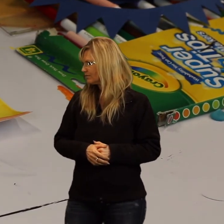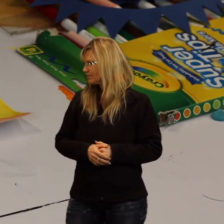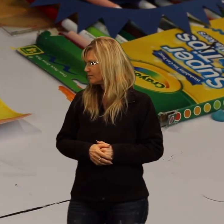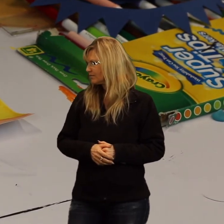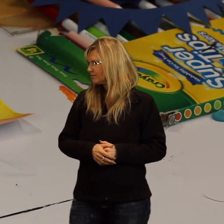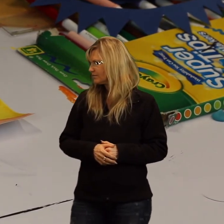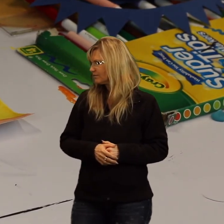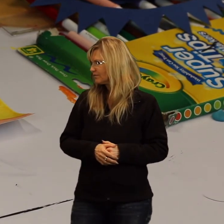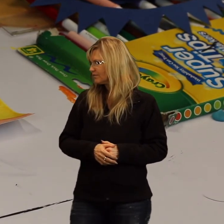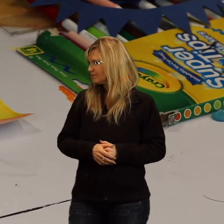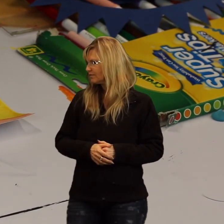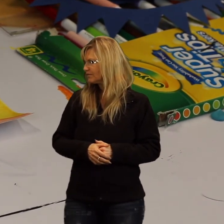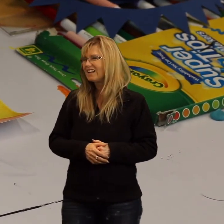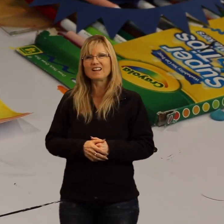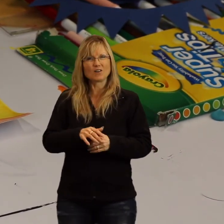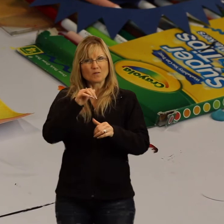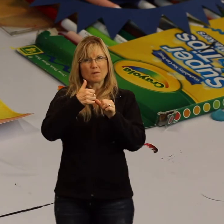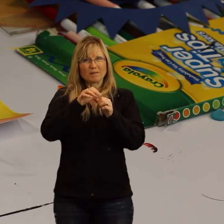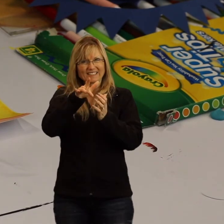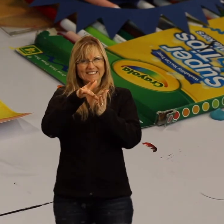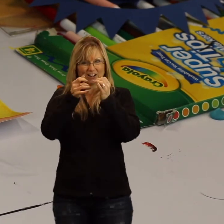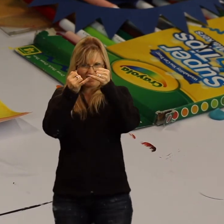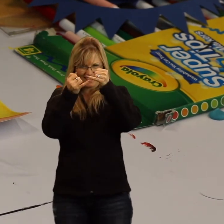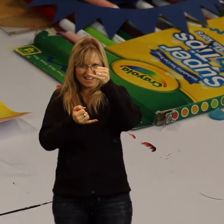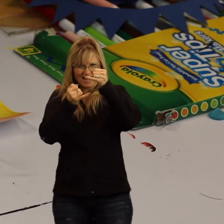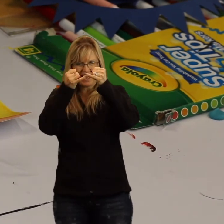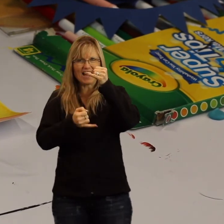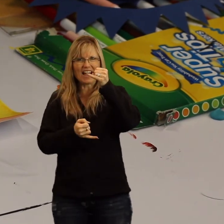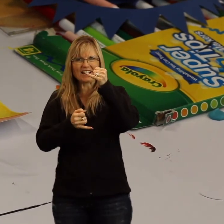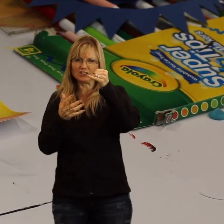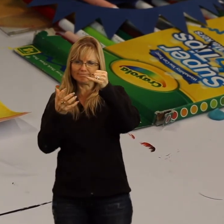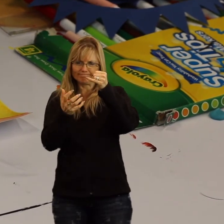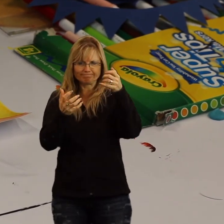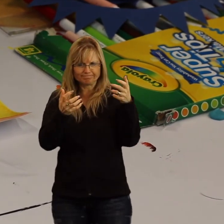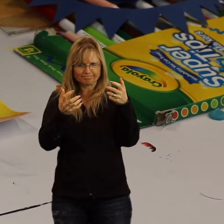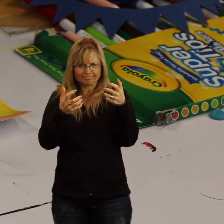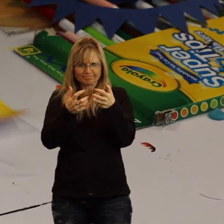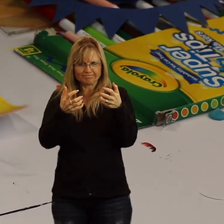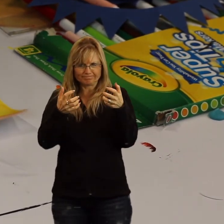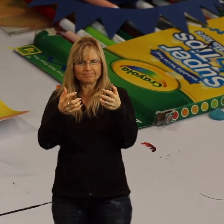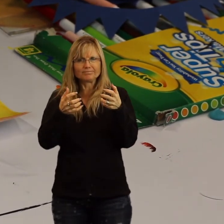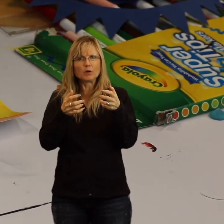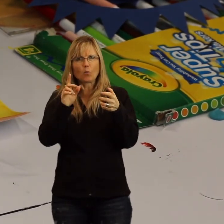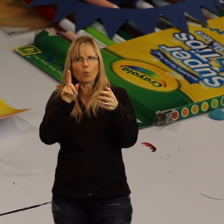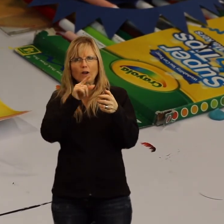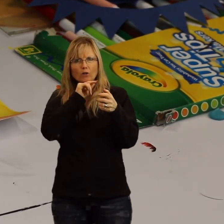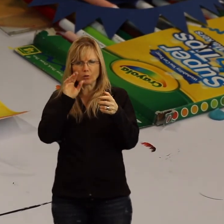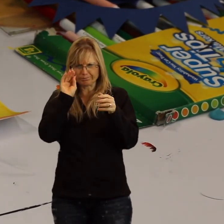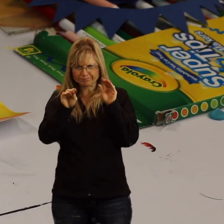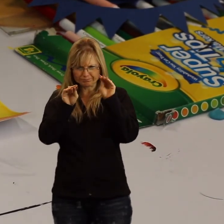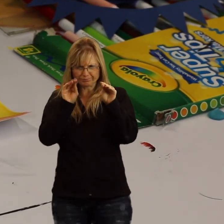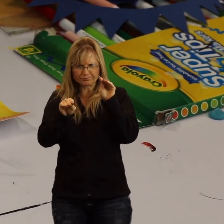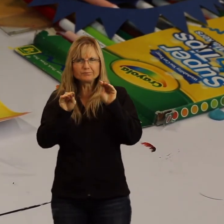And just follow along where that center line is, where to line everything up.